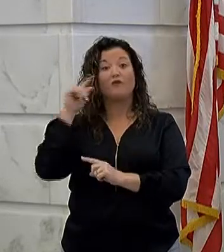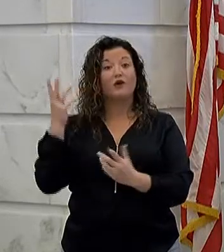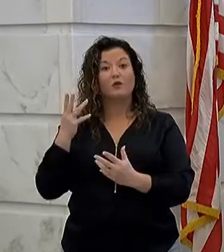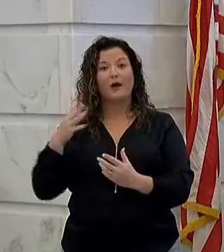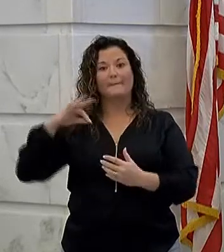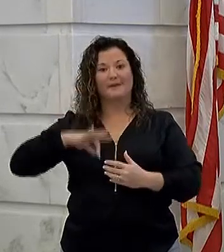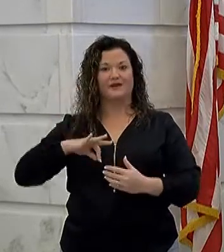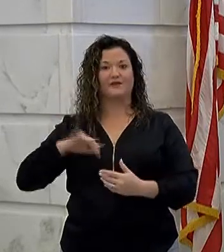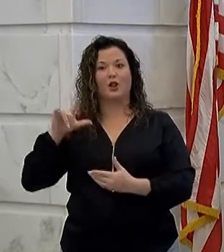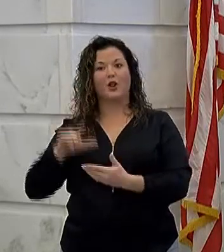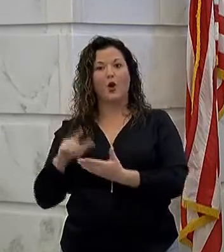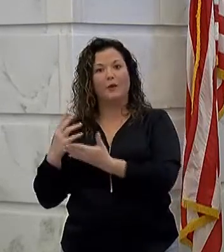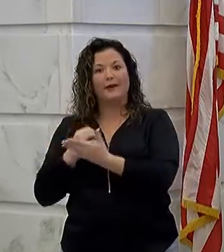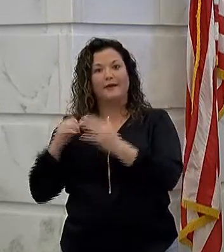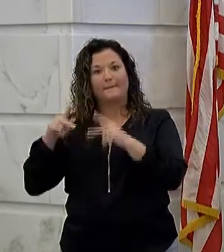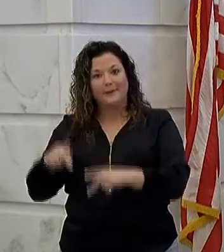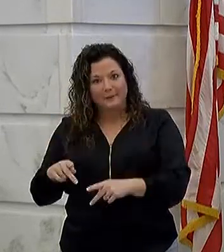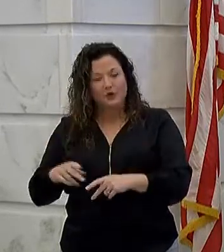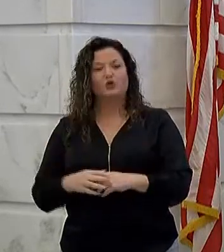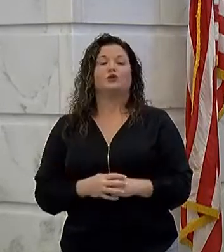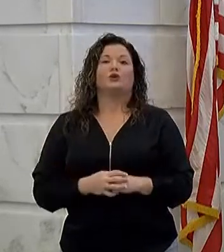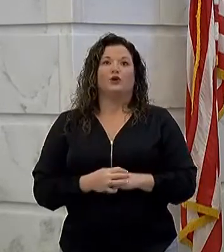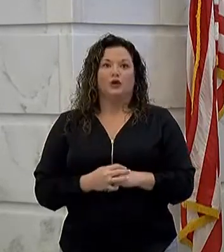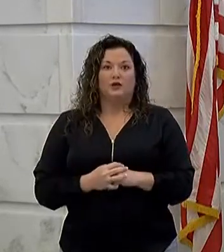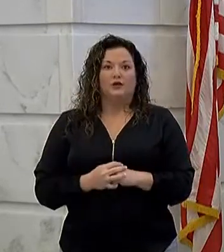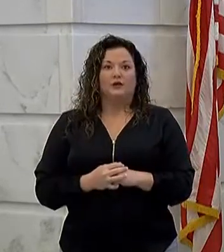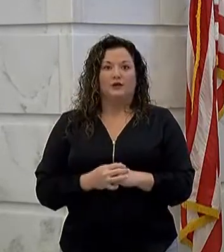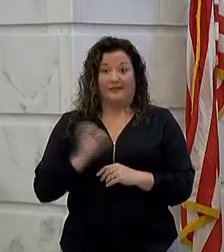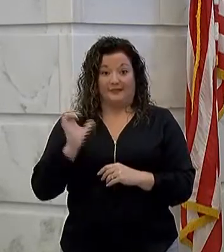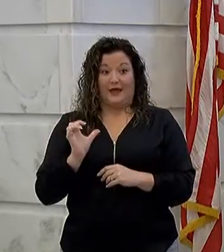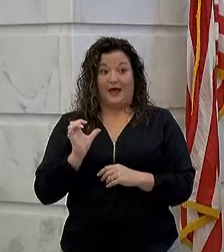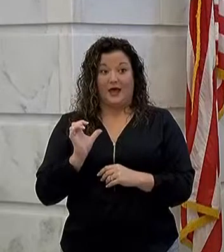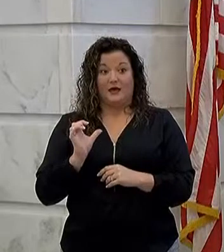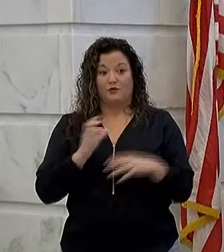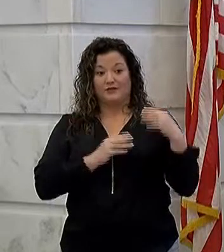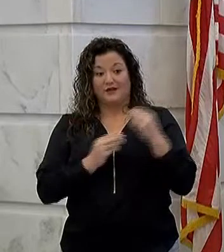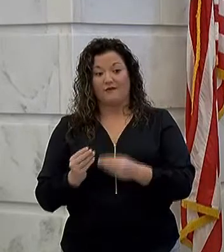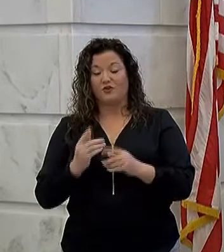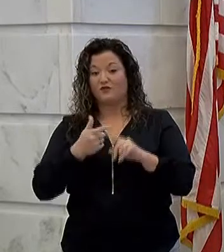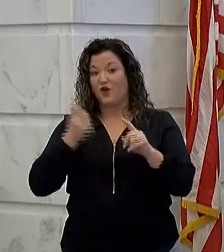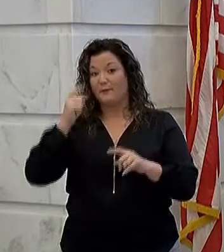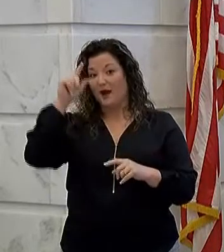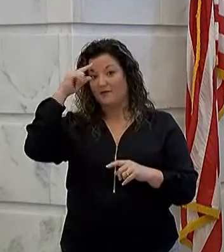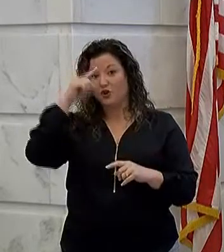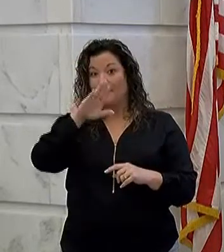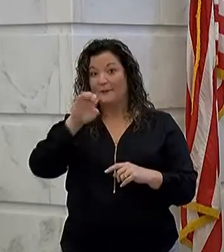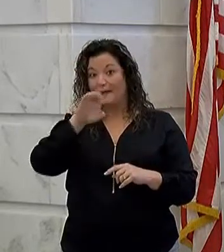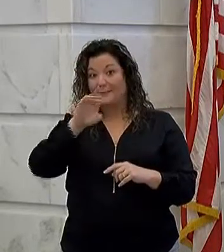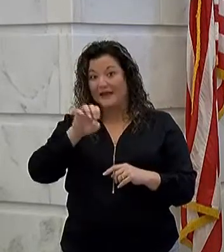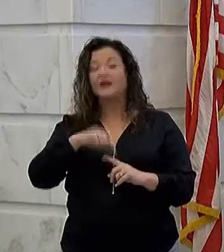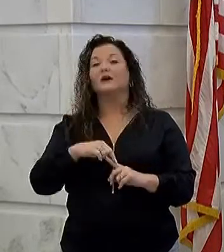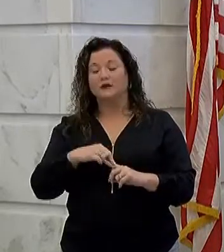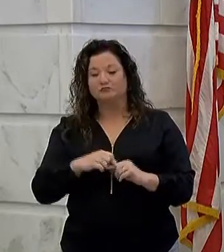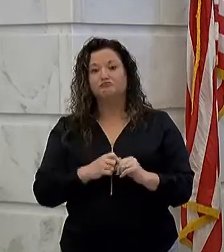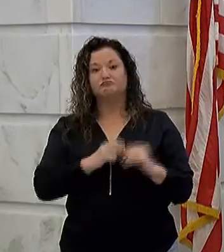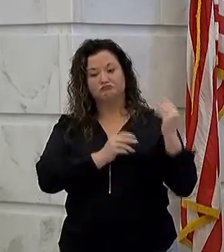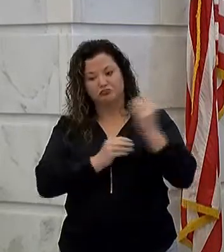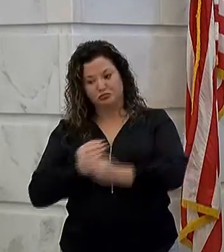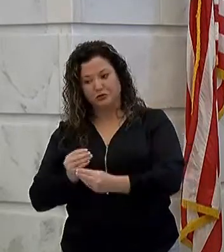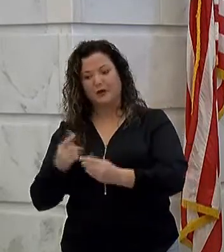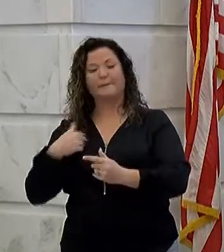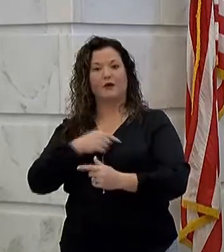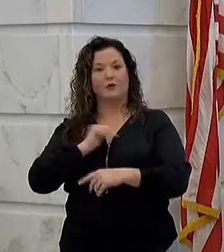low-income individuals. Which was a carryover from the Governor Beebe's administration, but we put it